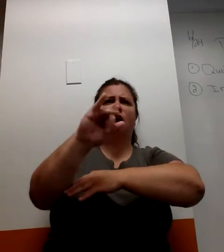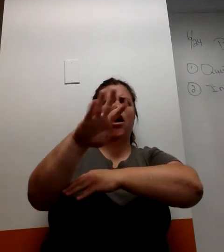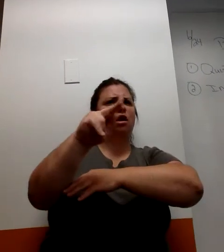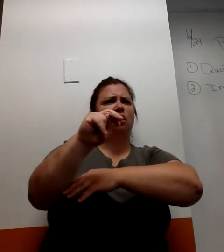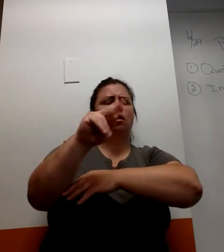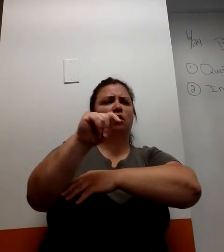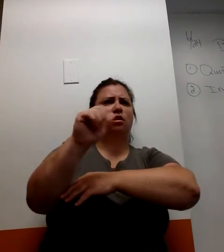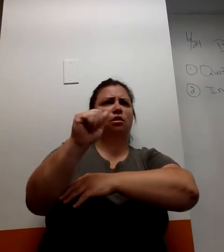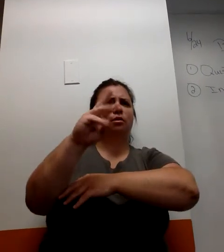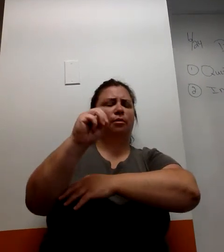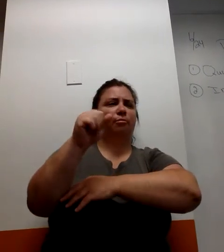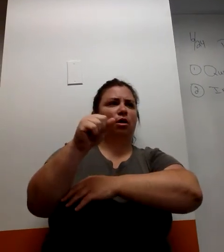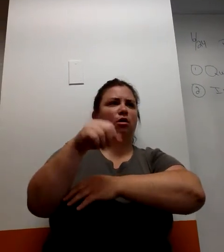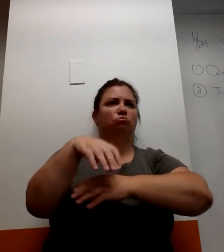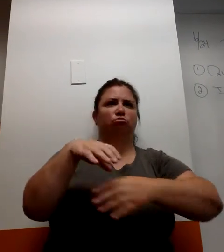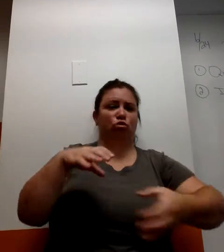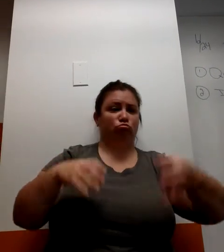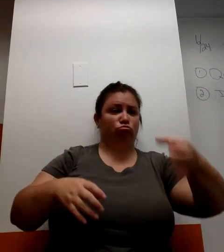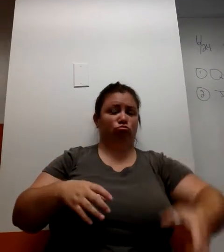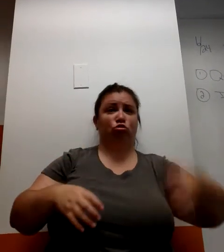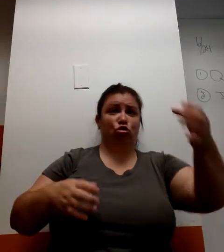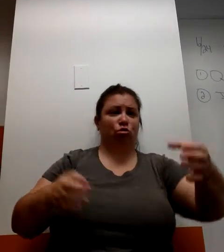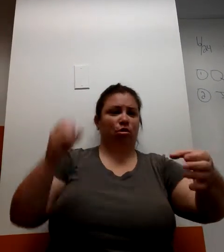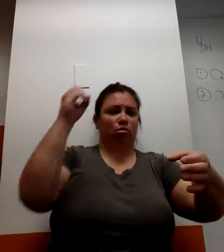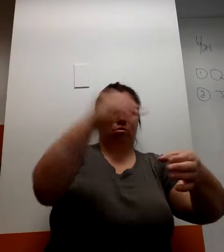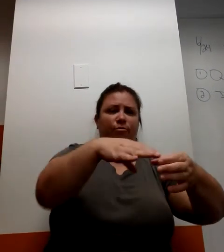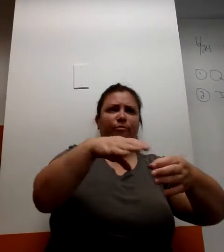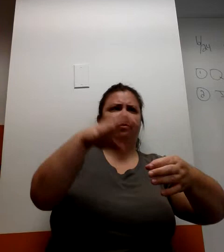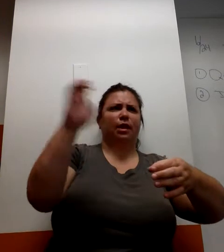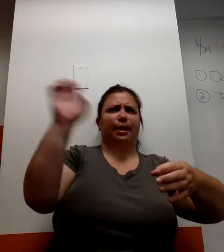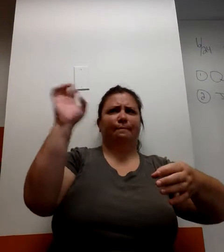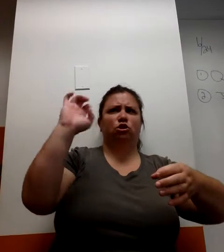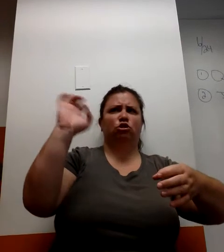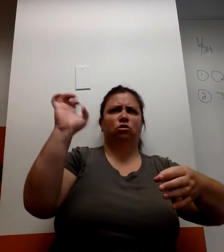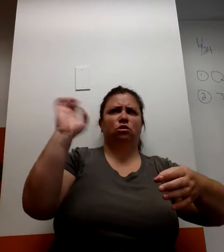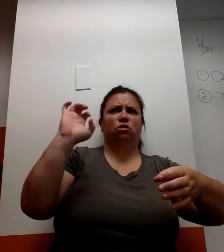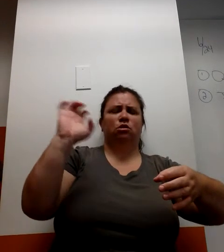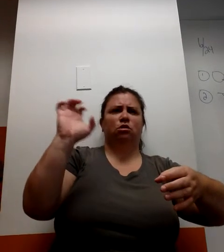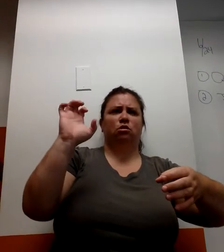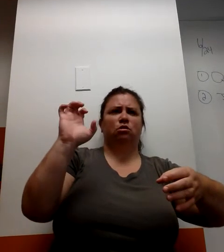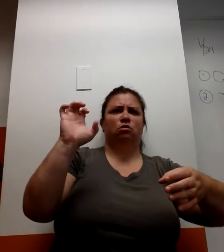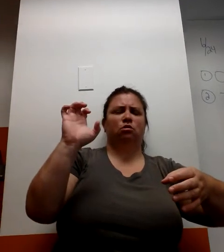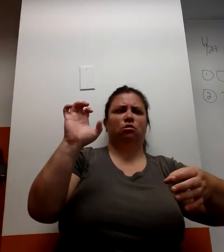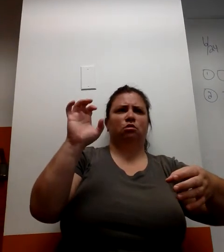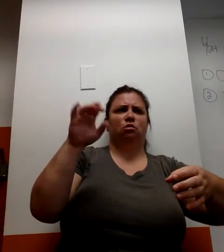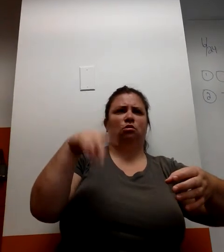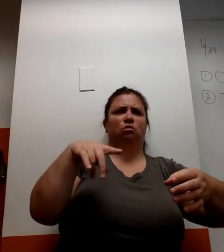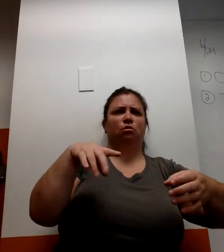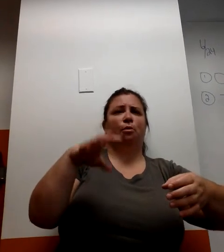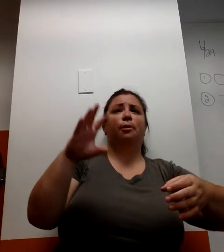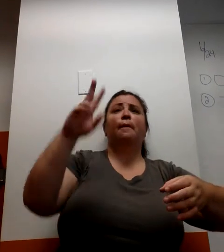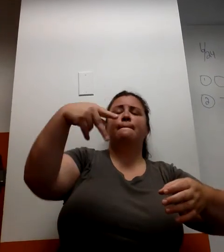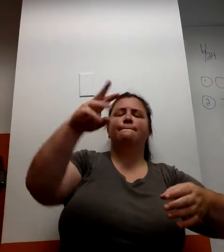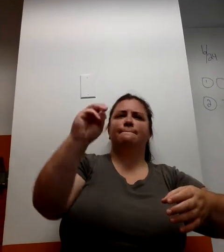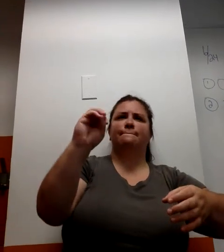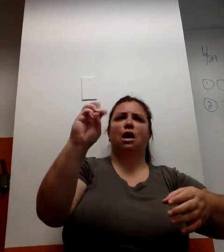put in like a drink. have you seen that Emergency? My wife uses it constantly. It's a powder you pour into a water bottle and shake it Yeah, up. and